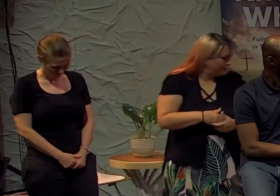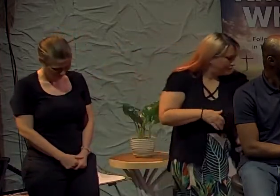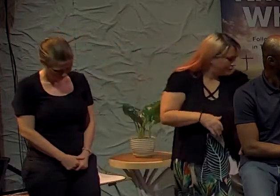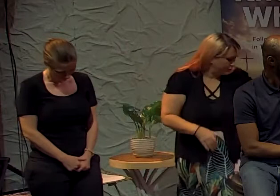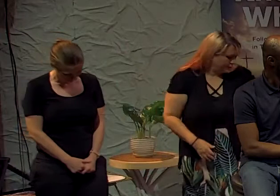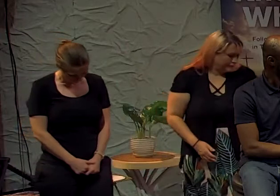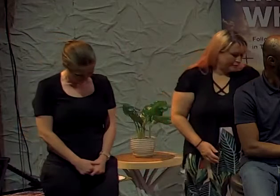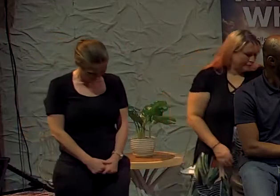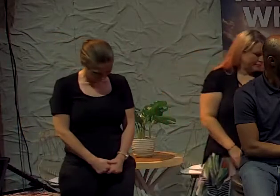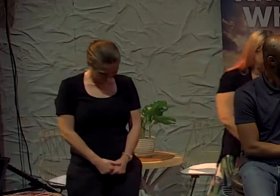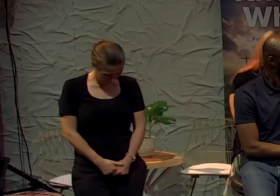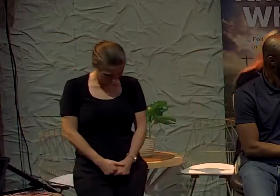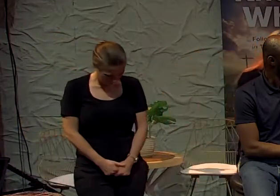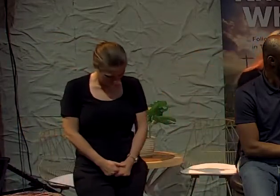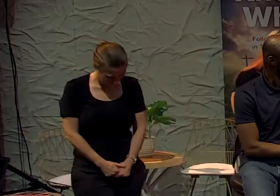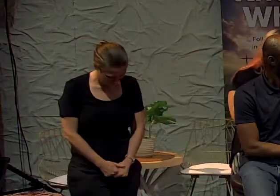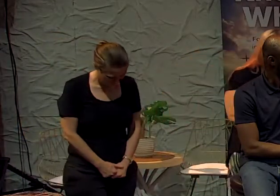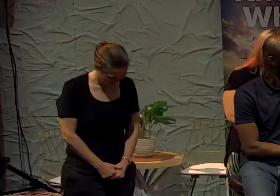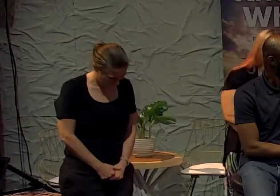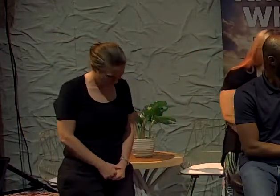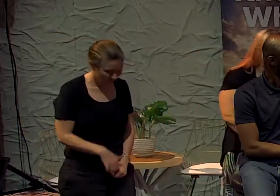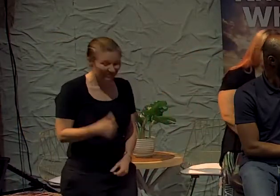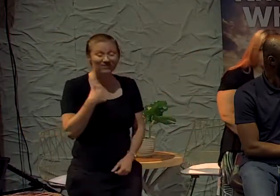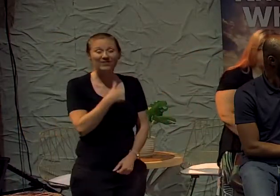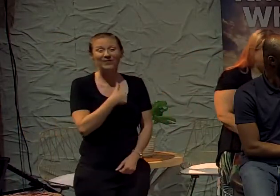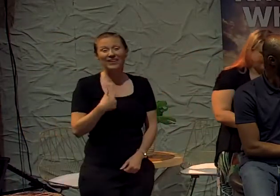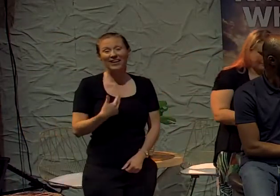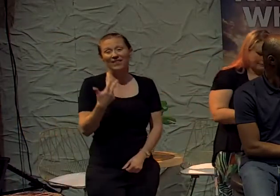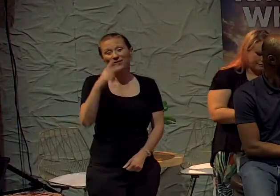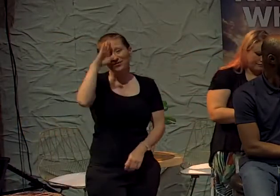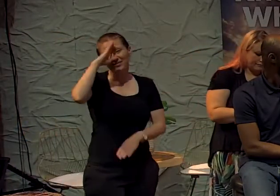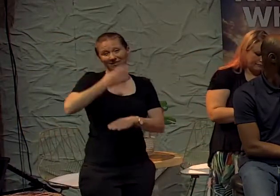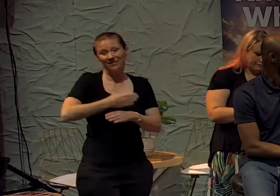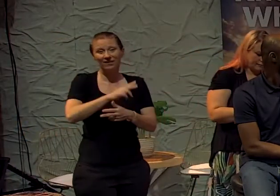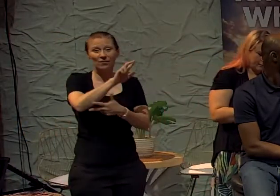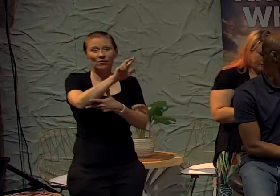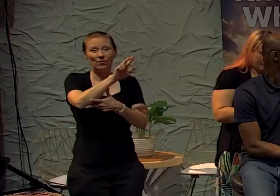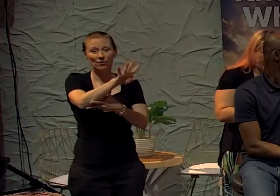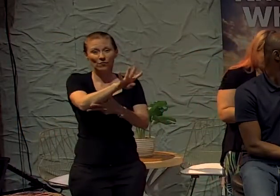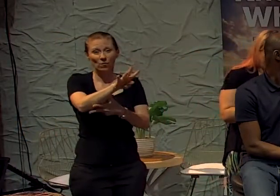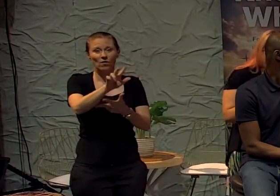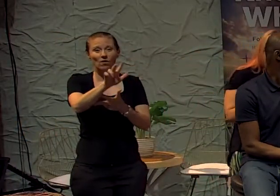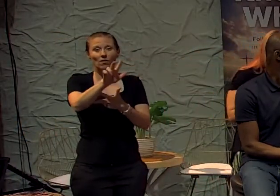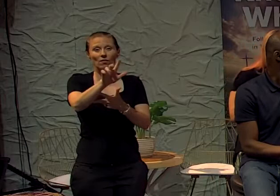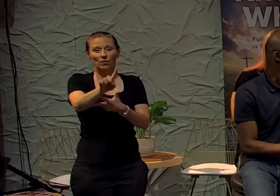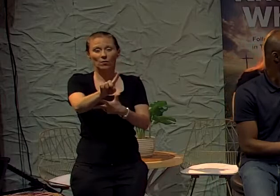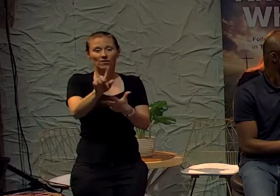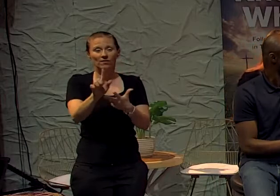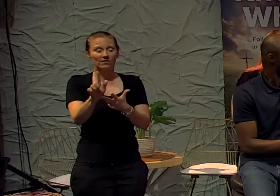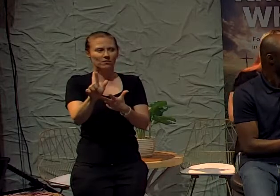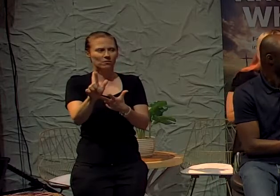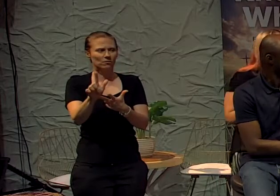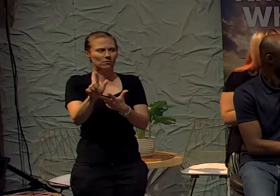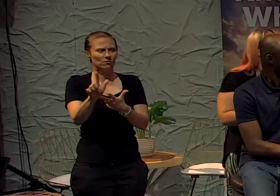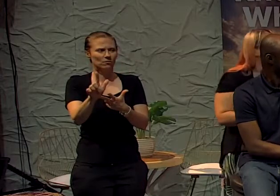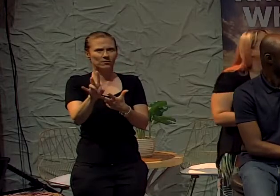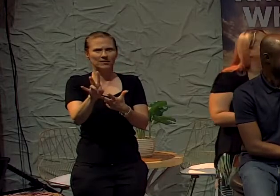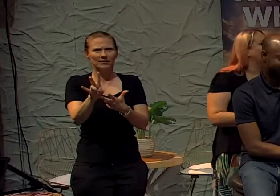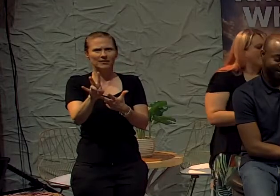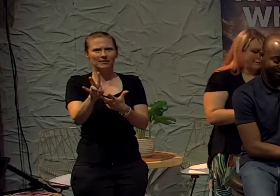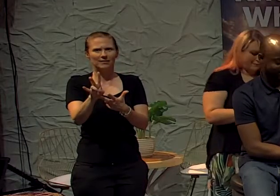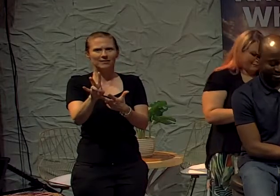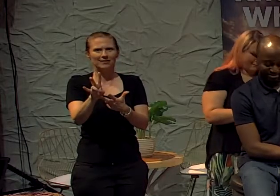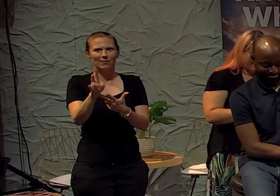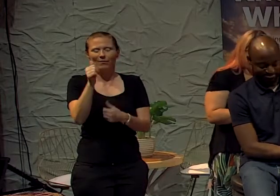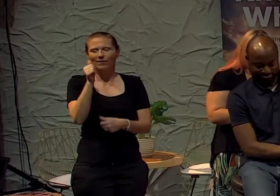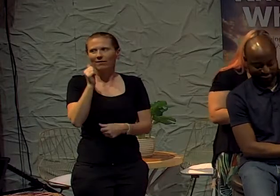Okay, so our sons, we have 3 sons as well, 34, 31, and 26, 7. Oh my